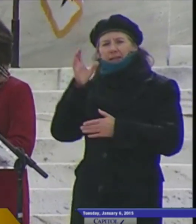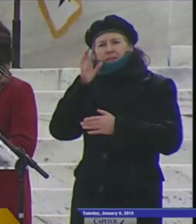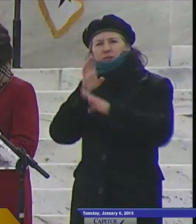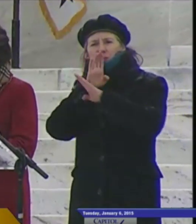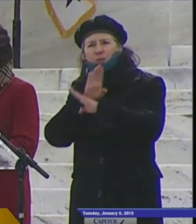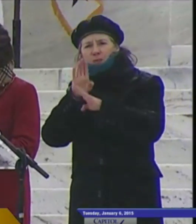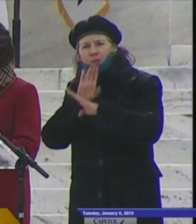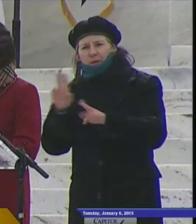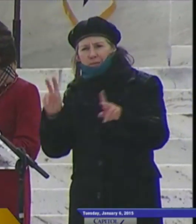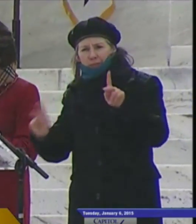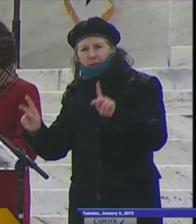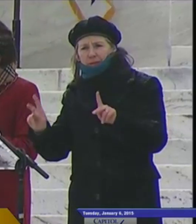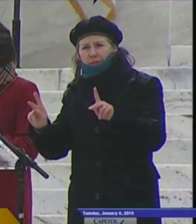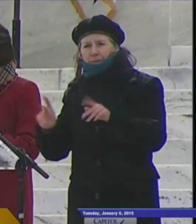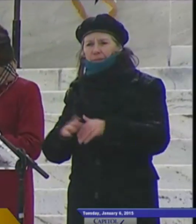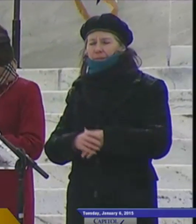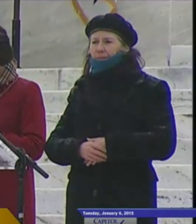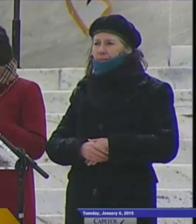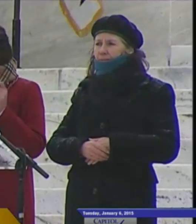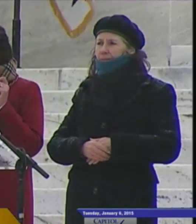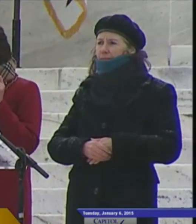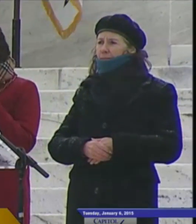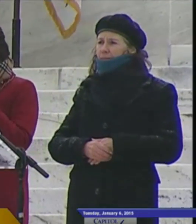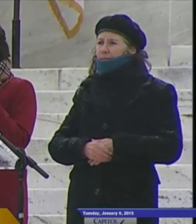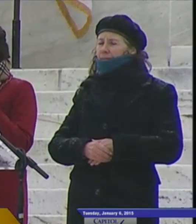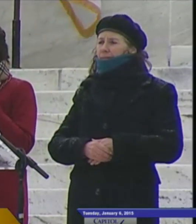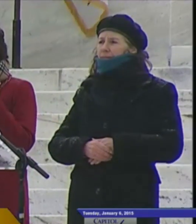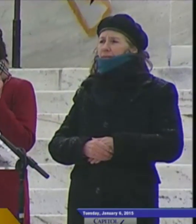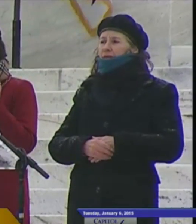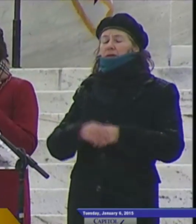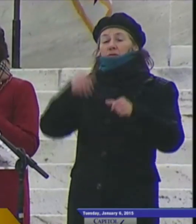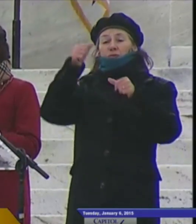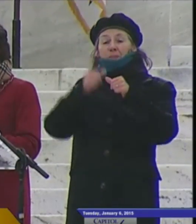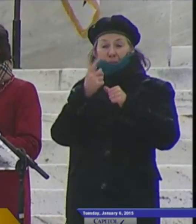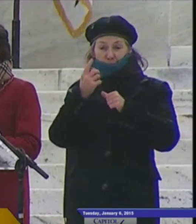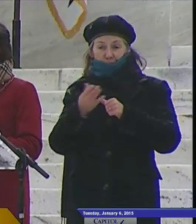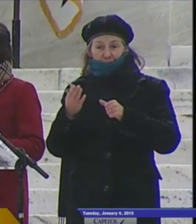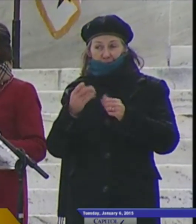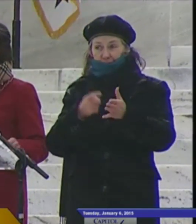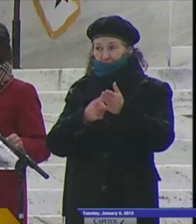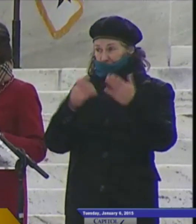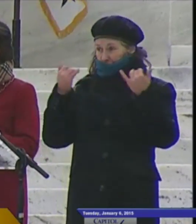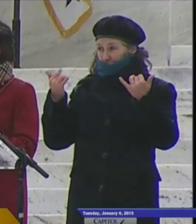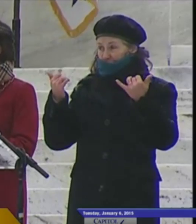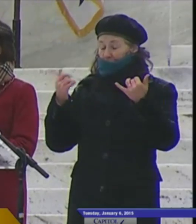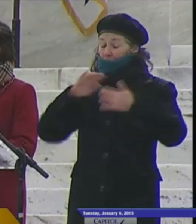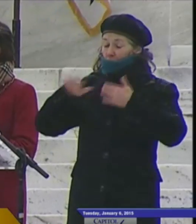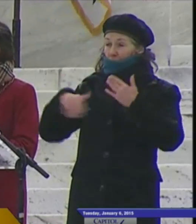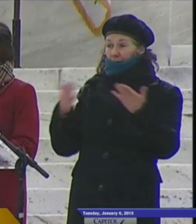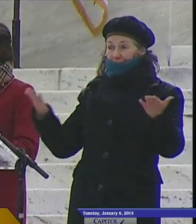quietest voices. I would ask that if you remember one thing from today, it's that we're all in this